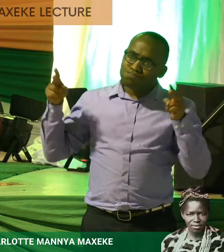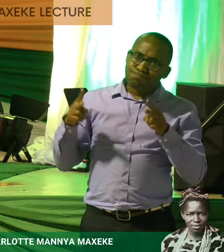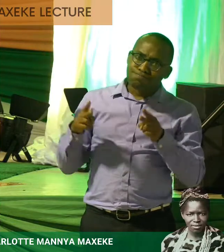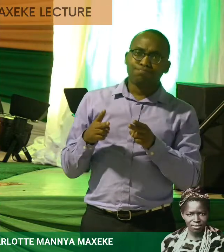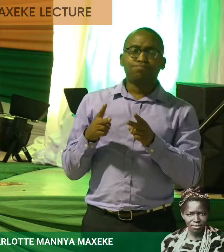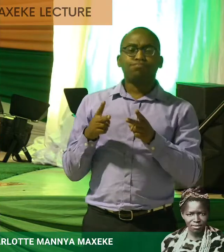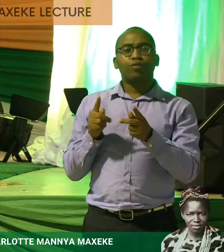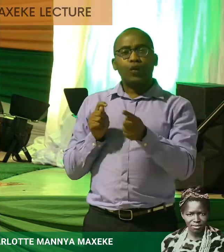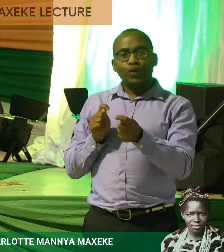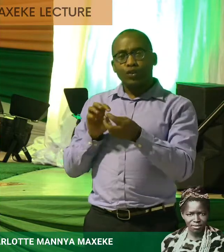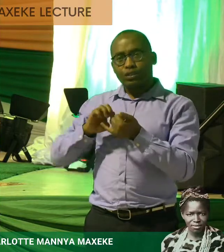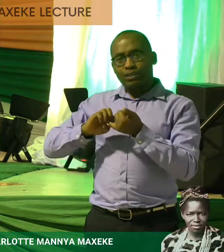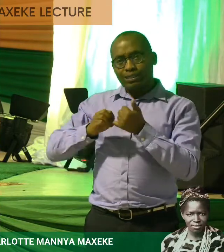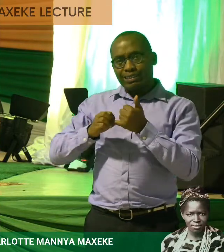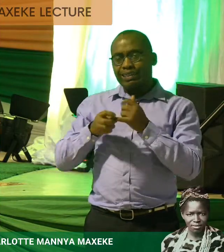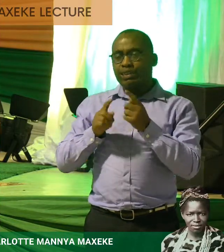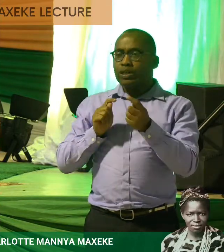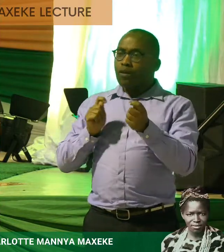wayiyenza